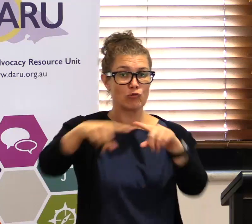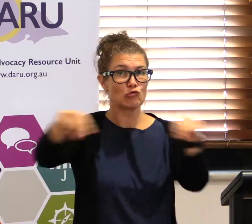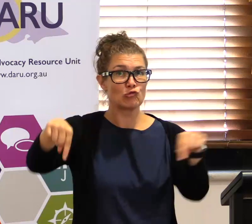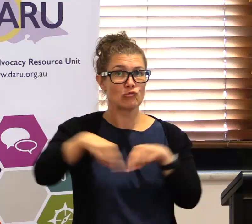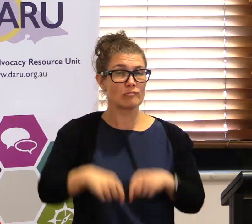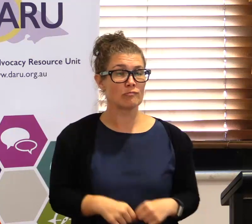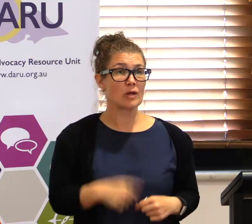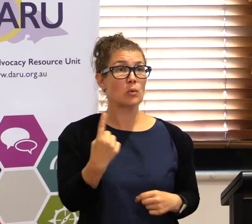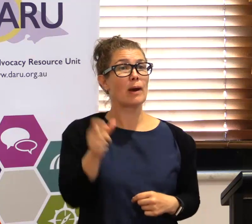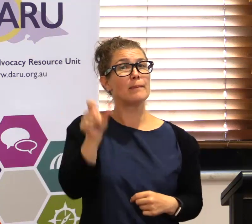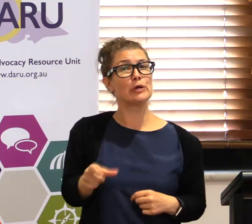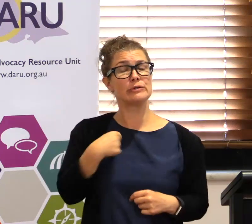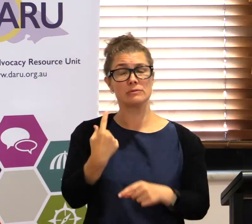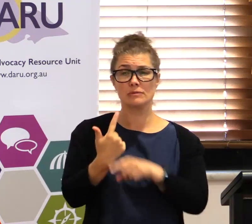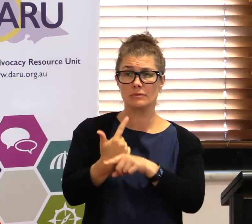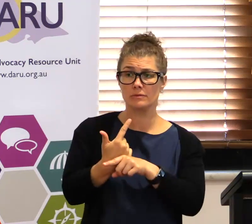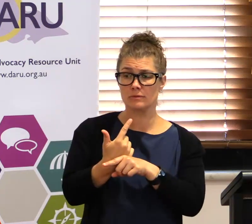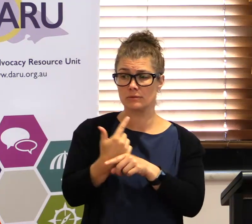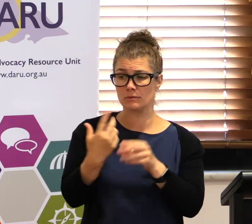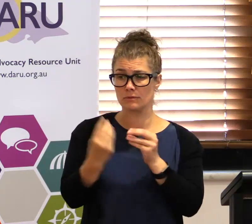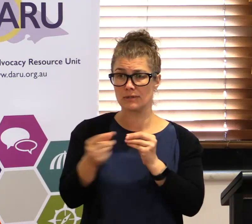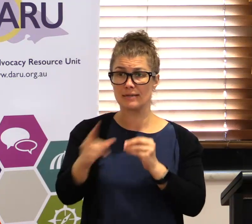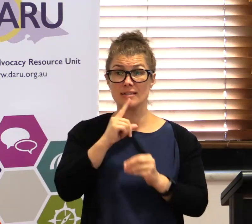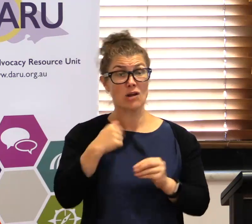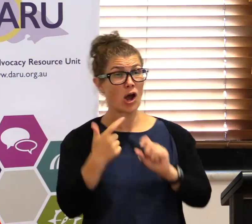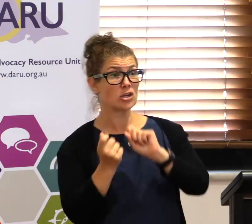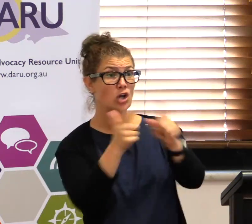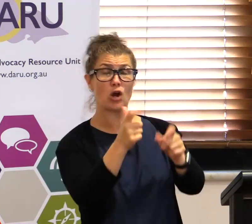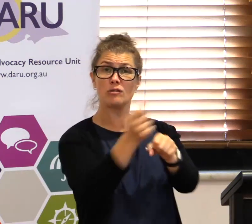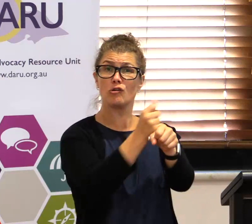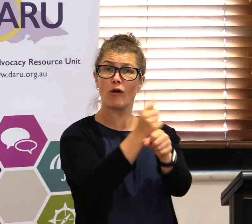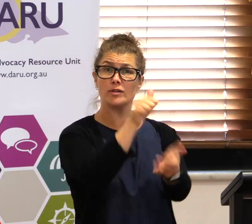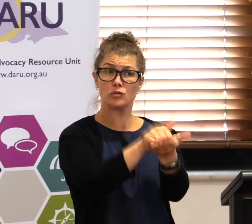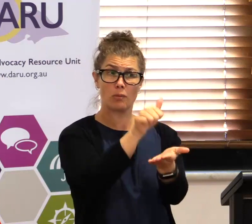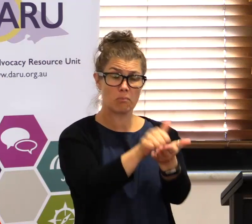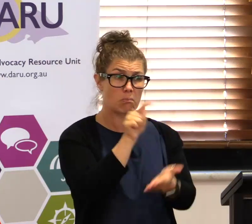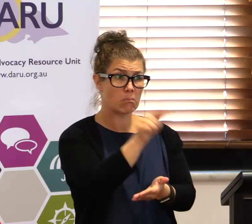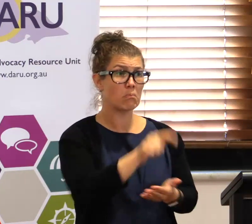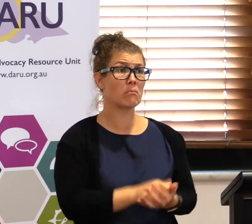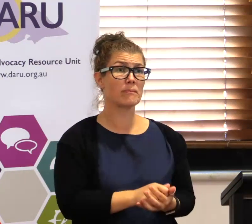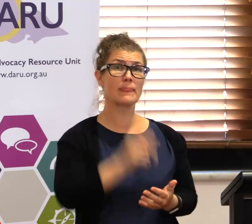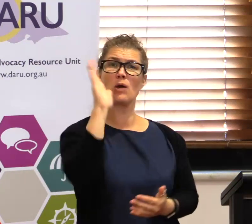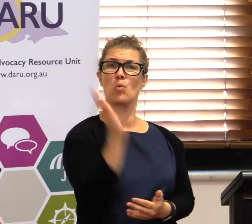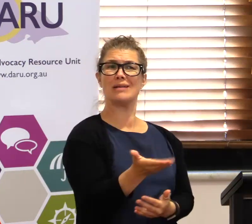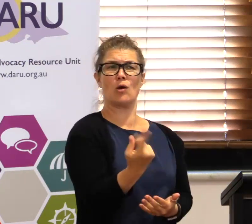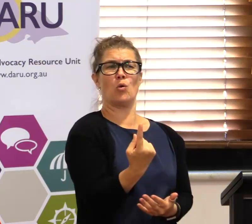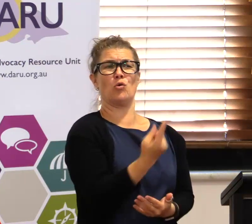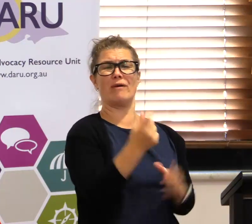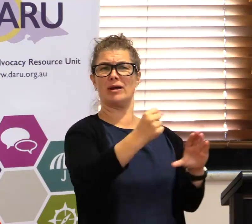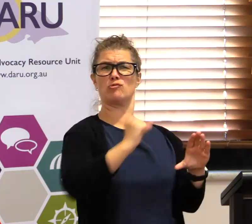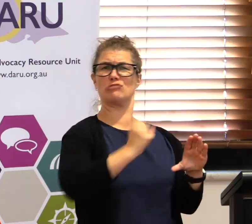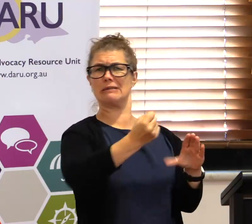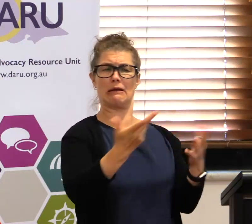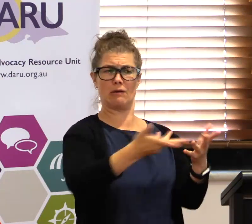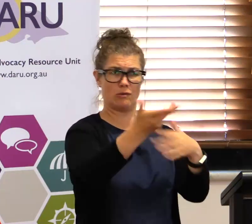he said, look, I go to coffee shops and the waiter or restaurants, the waiter would talk